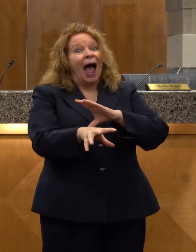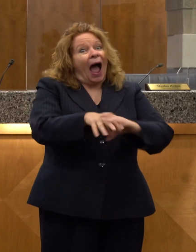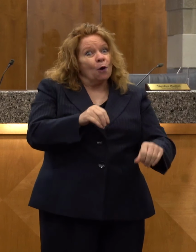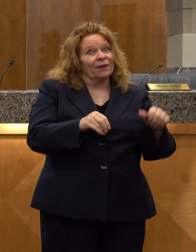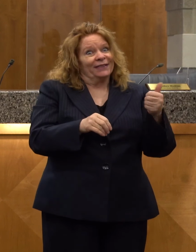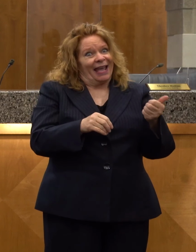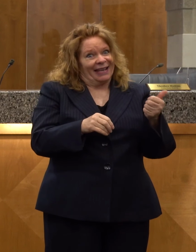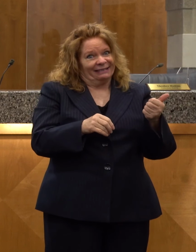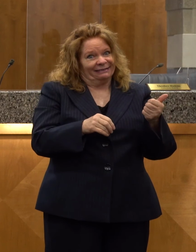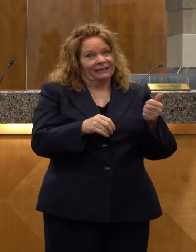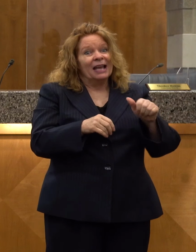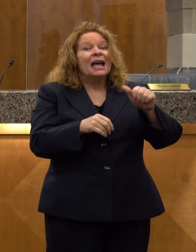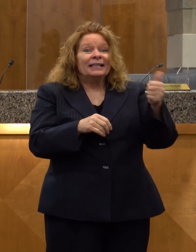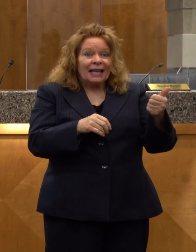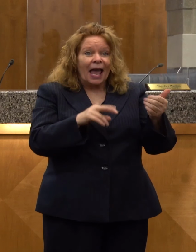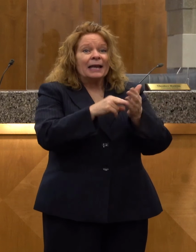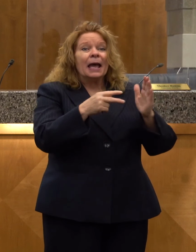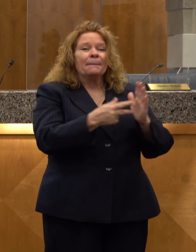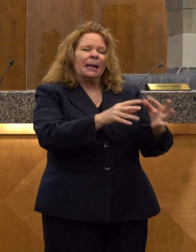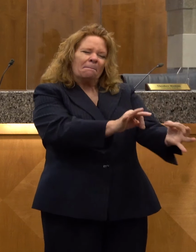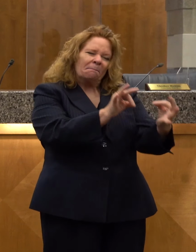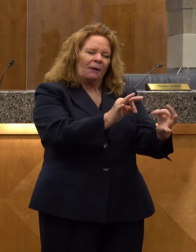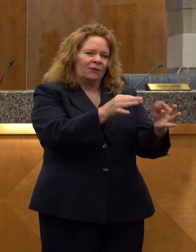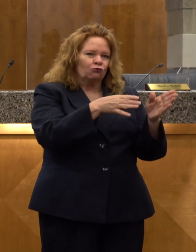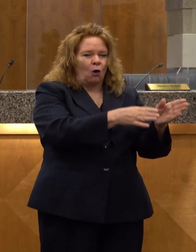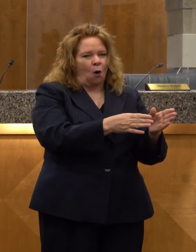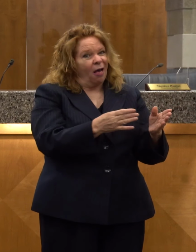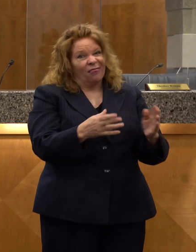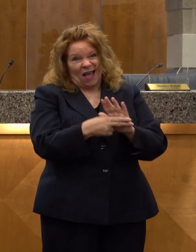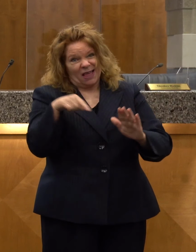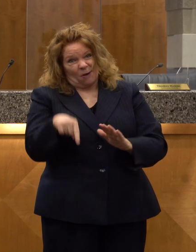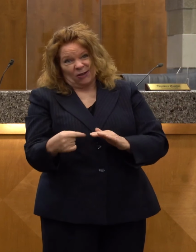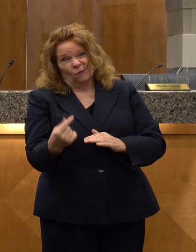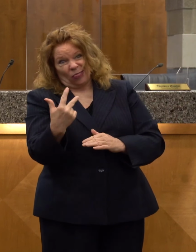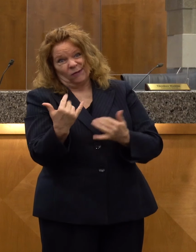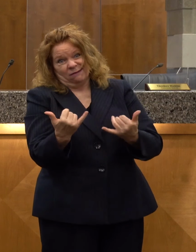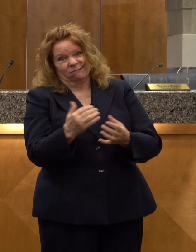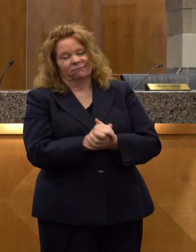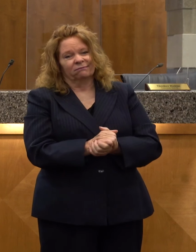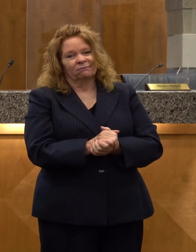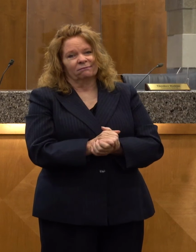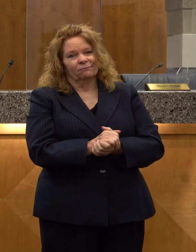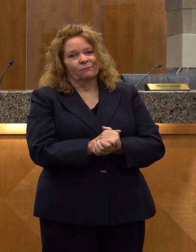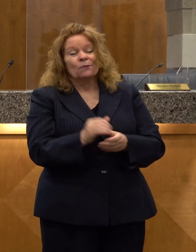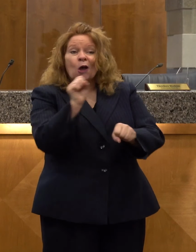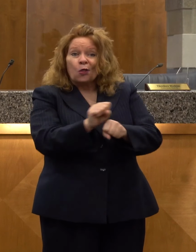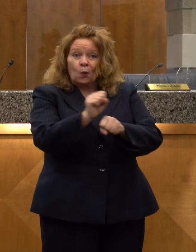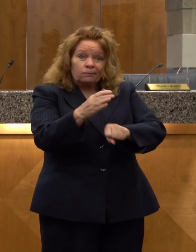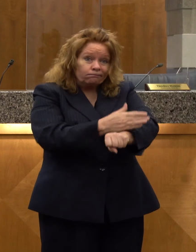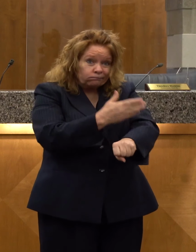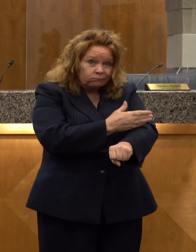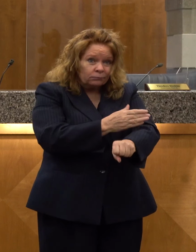10, with 10 denoting pavement that's in pristine condition. Work on Airport Road is being coordinated